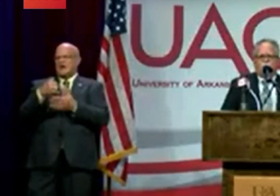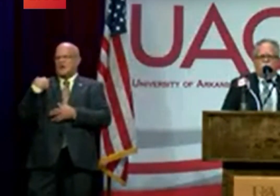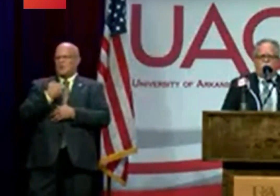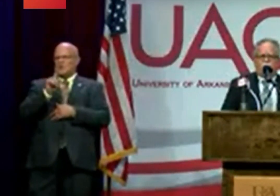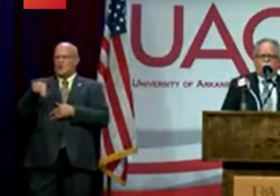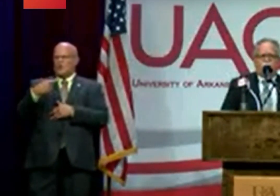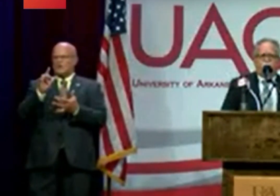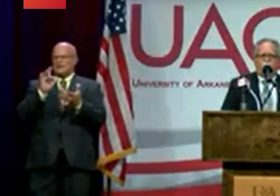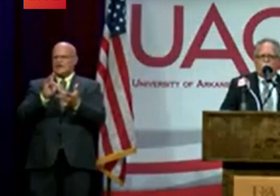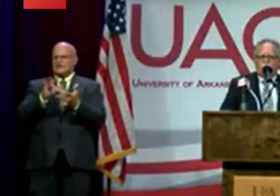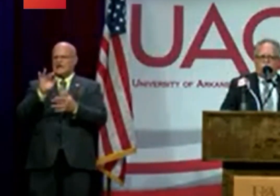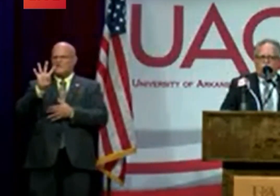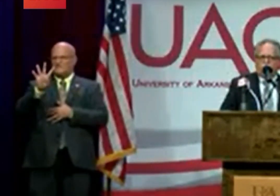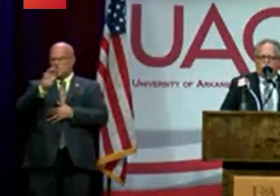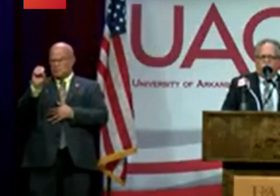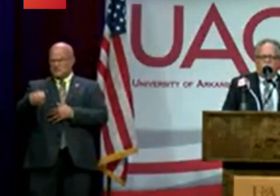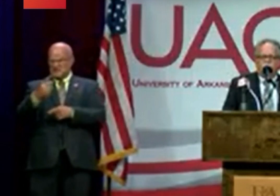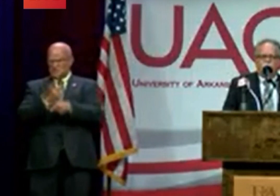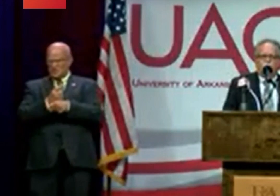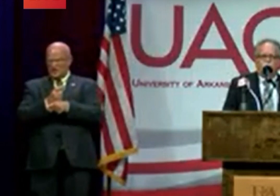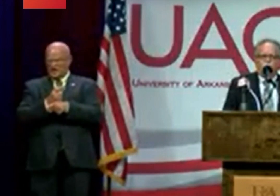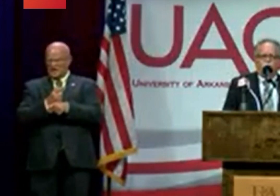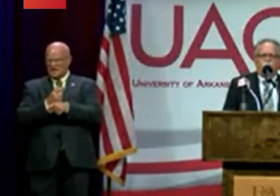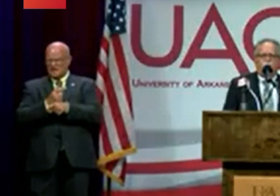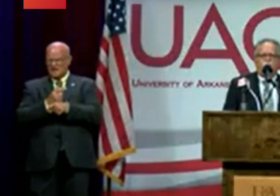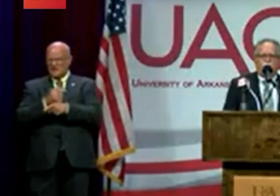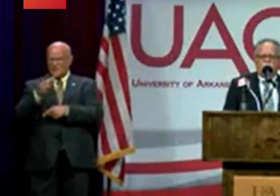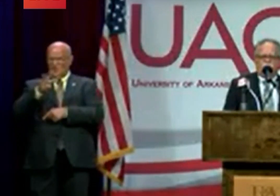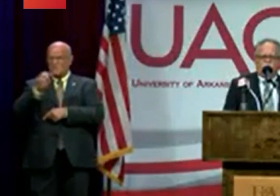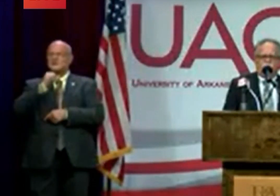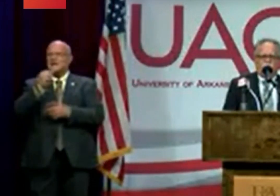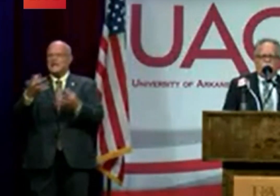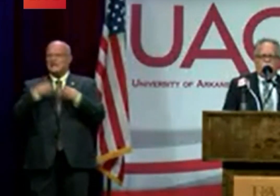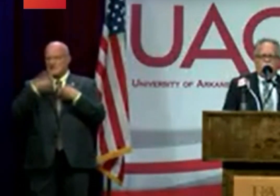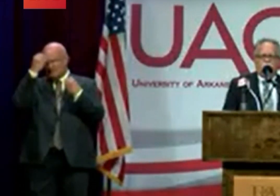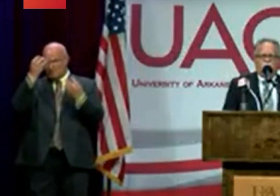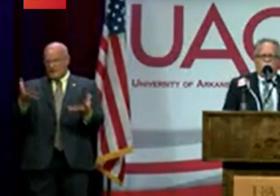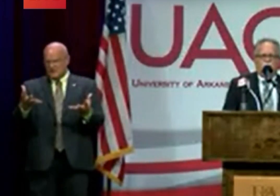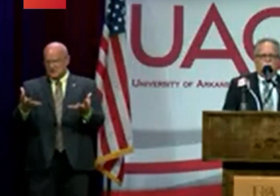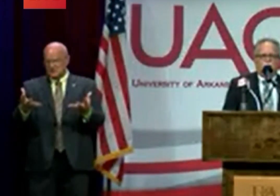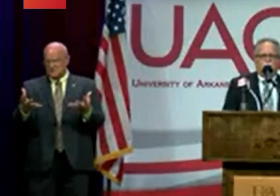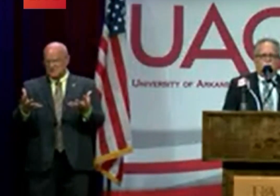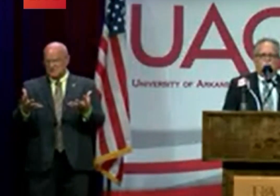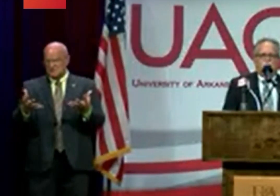only able to contact 4% of the individuals, or 4% were not giving us the information?